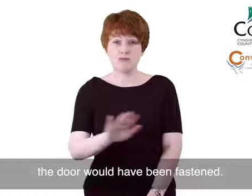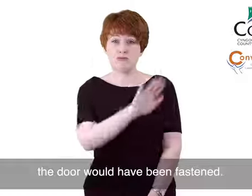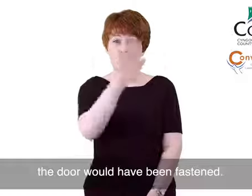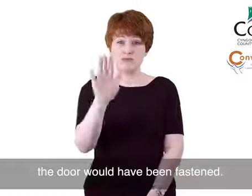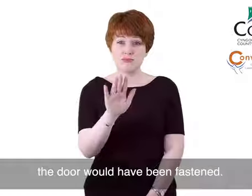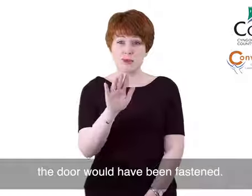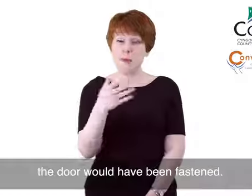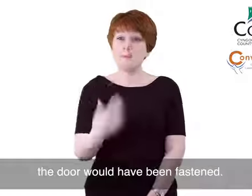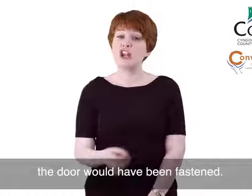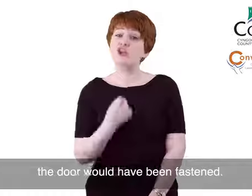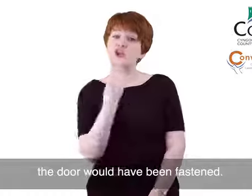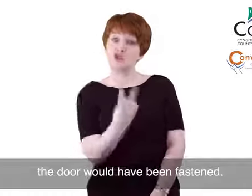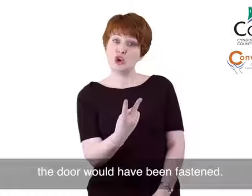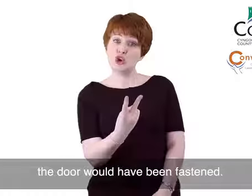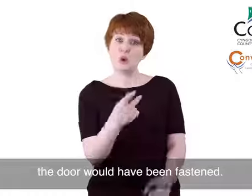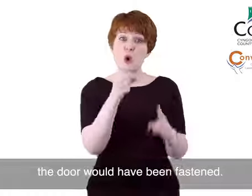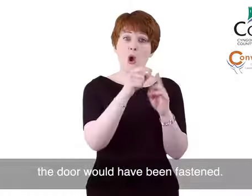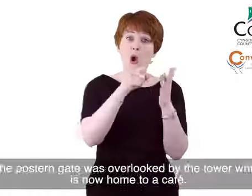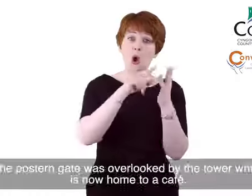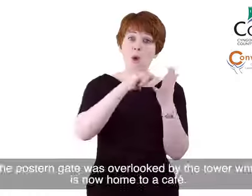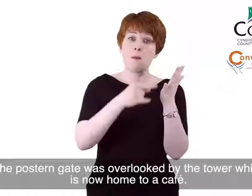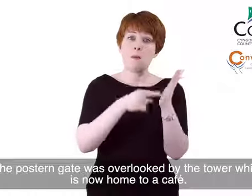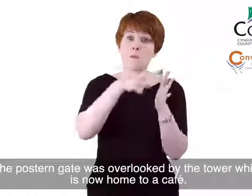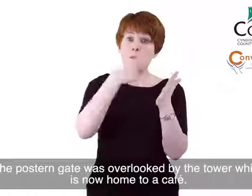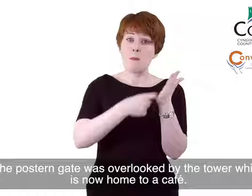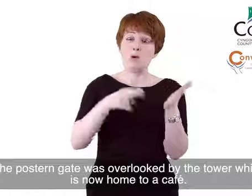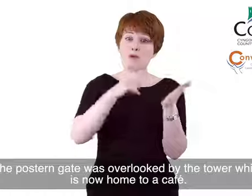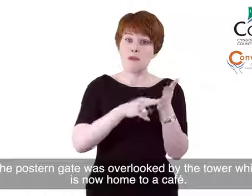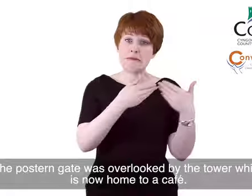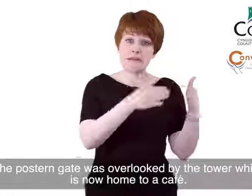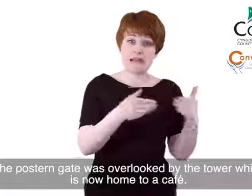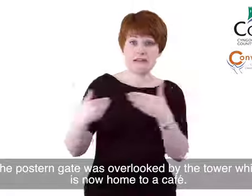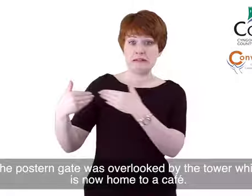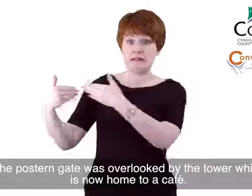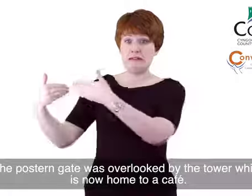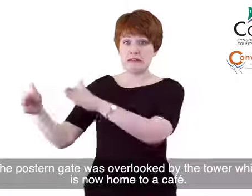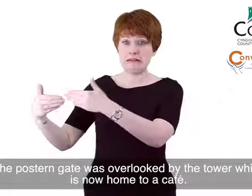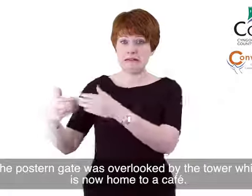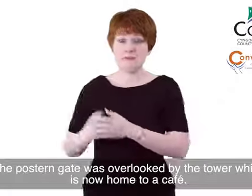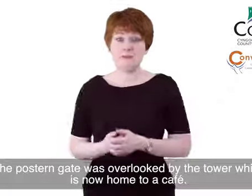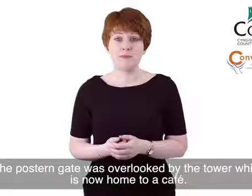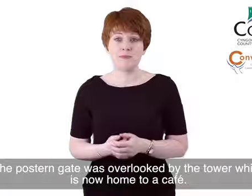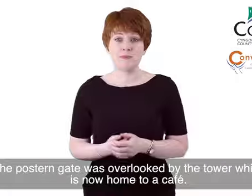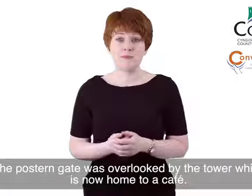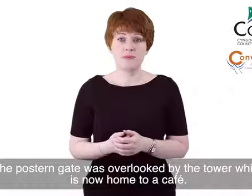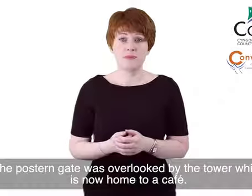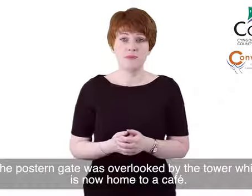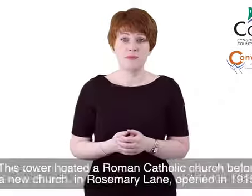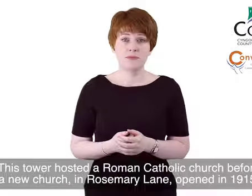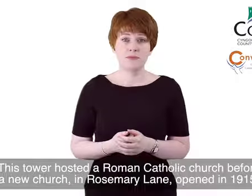the door would have been fastened. The postern gate was overlooked by the tower, which is now home to a cafe. This tower